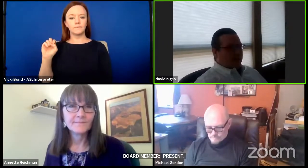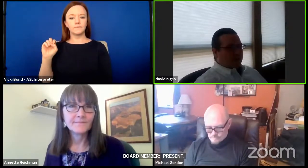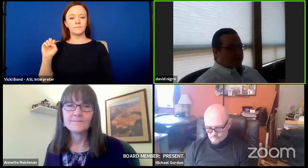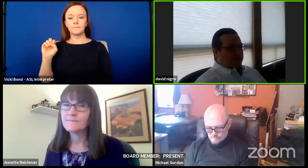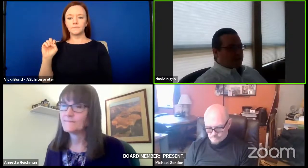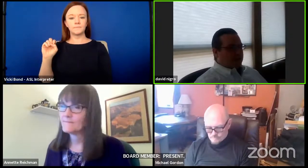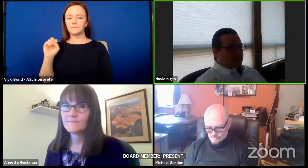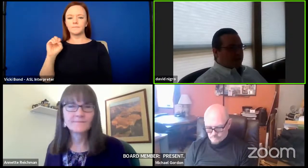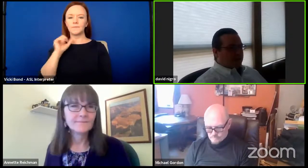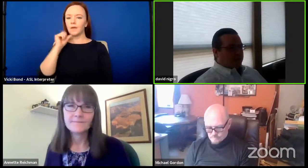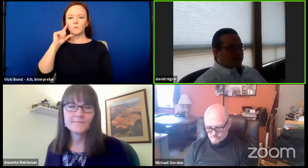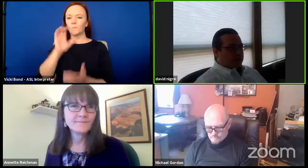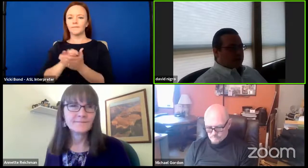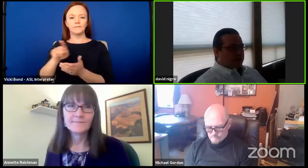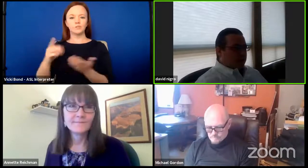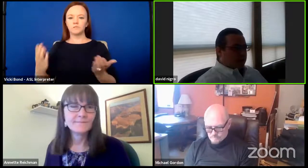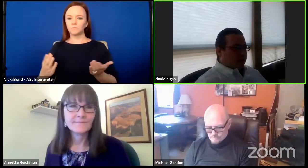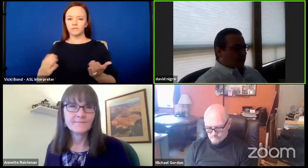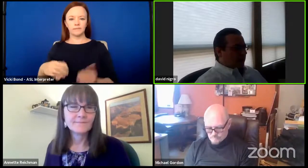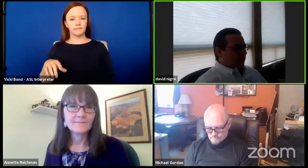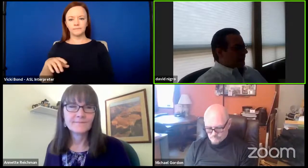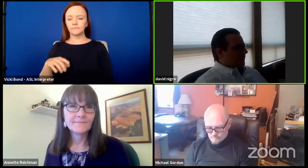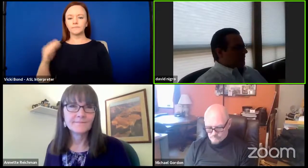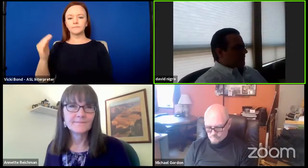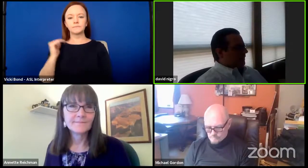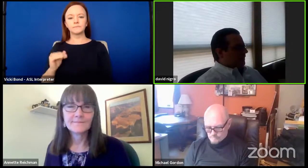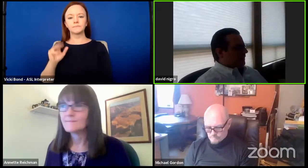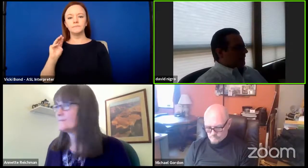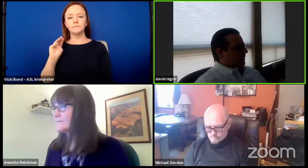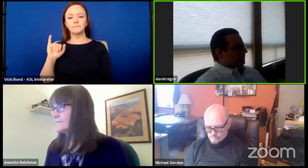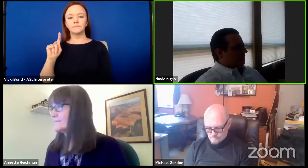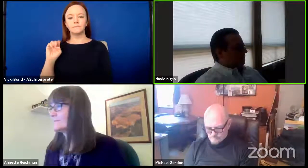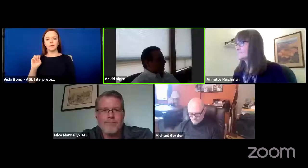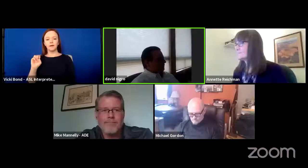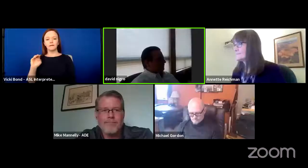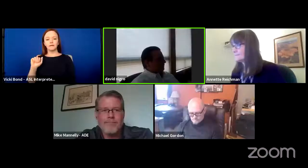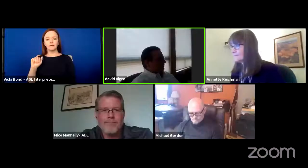I don't believe she's present. Mike Manley.